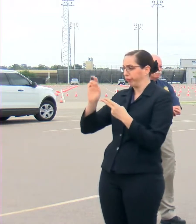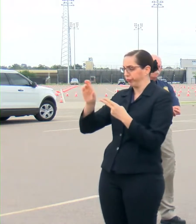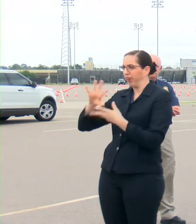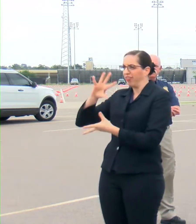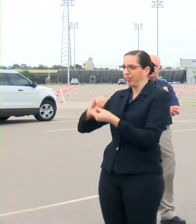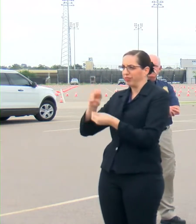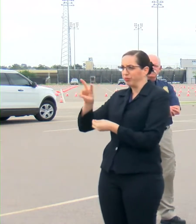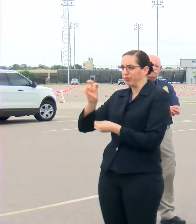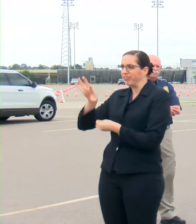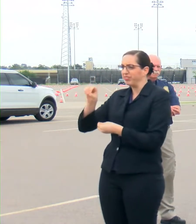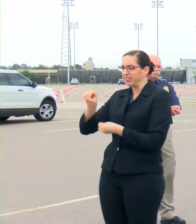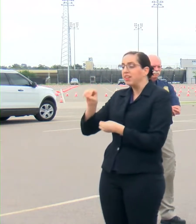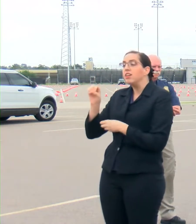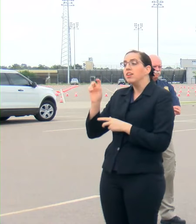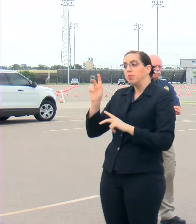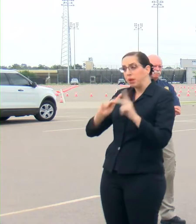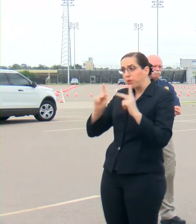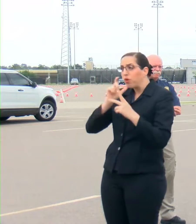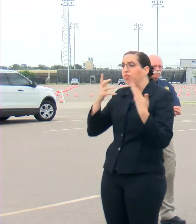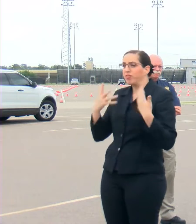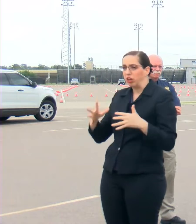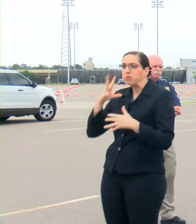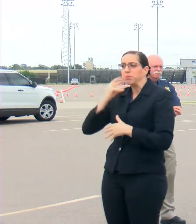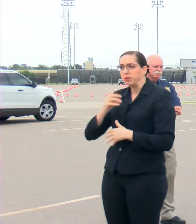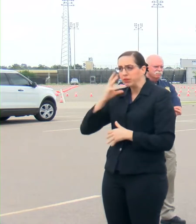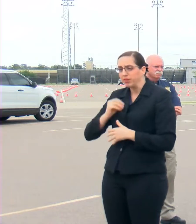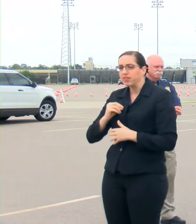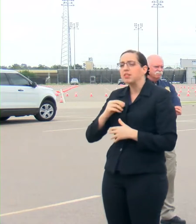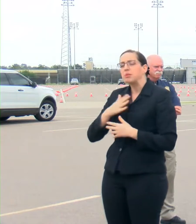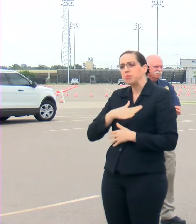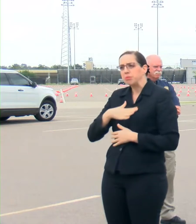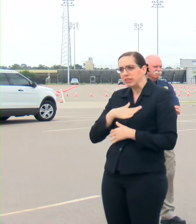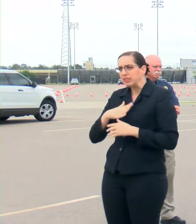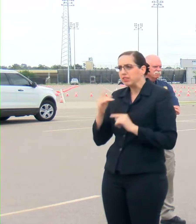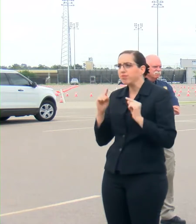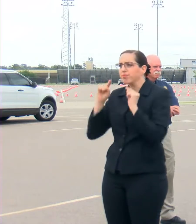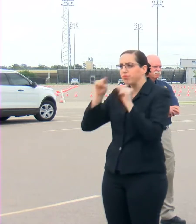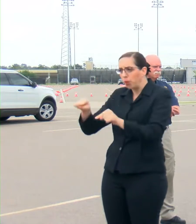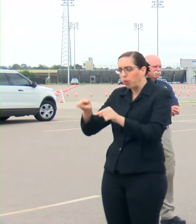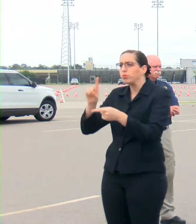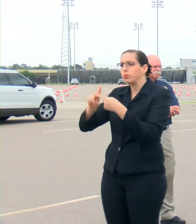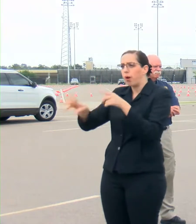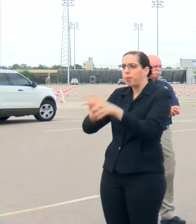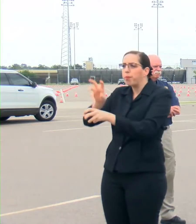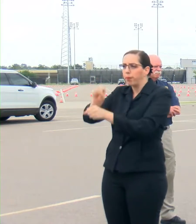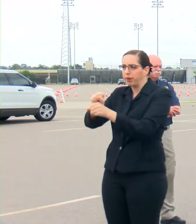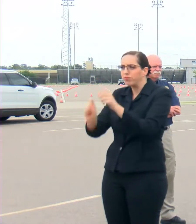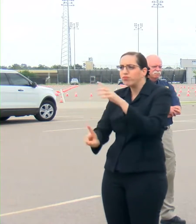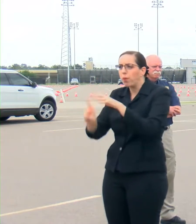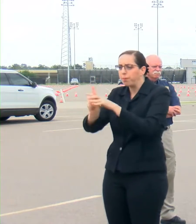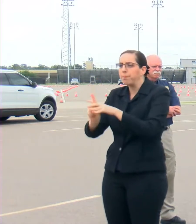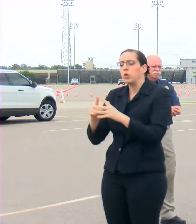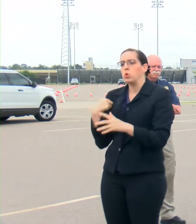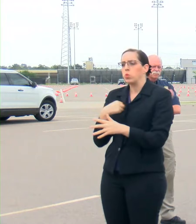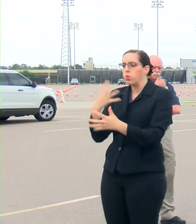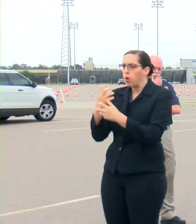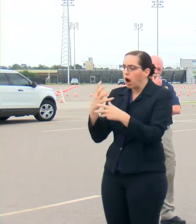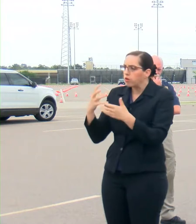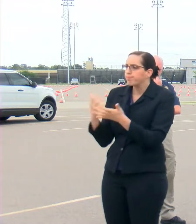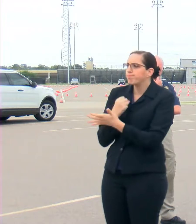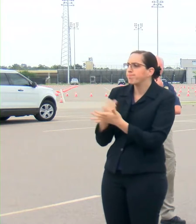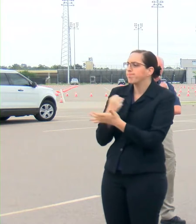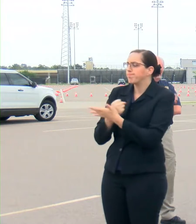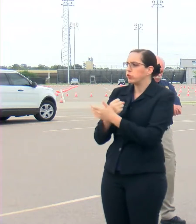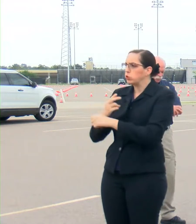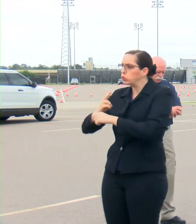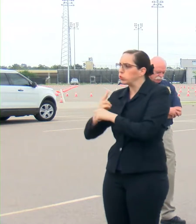I'm encouraging those people who have gone through that process to please show up for the appointments that we've given you. We really want to maximize the